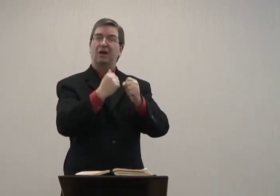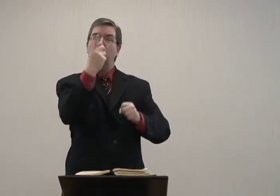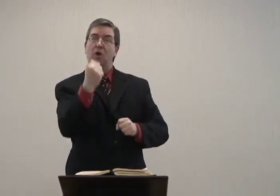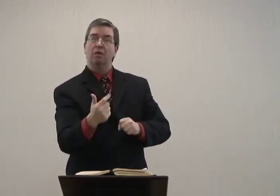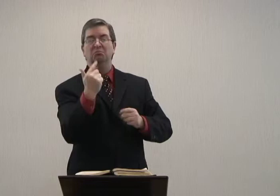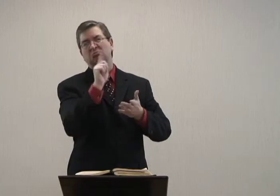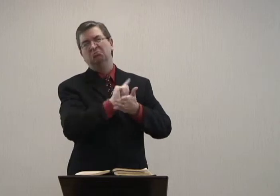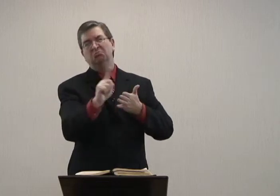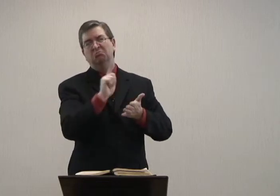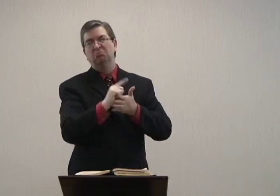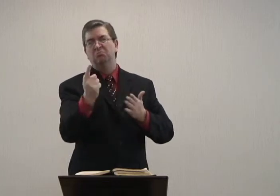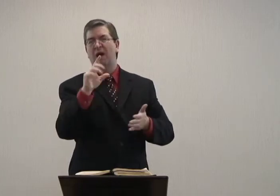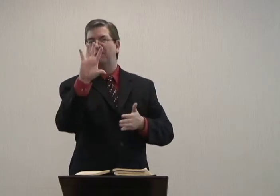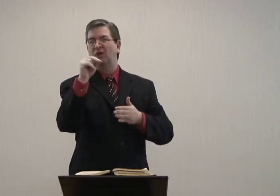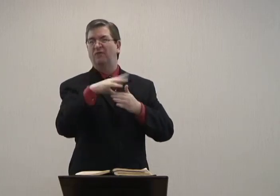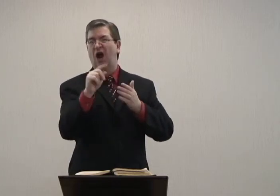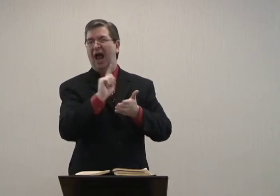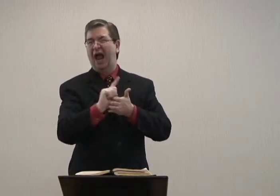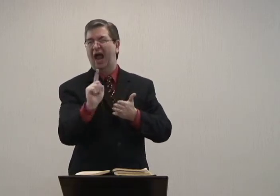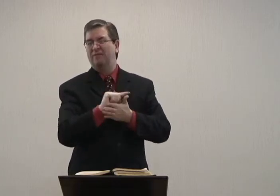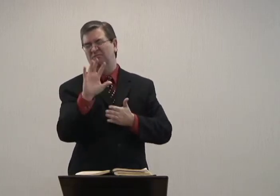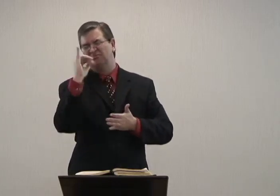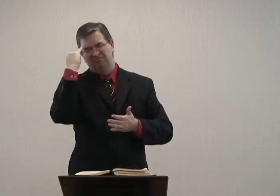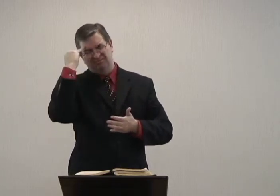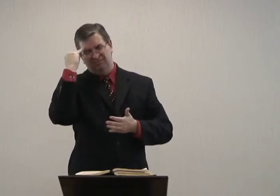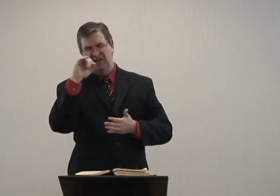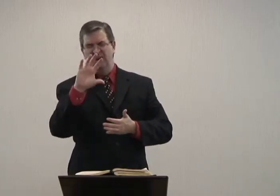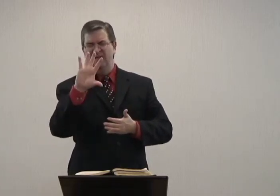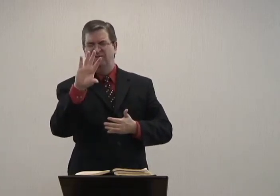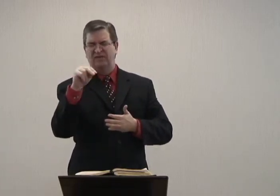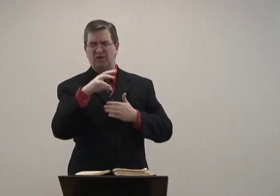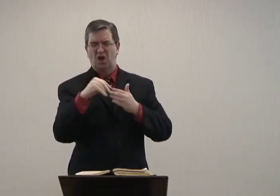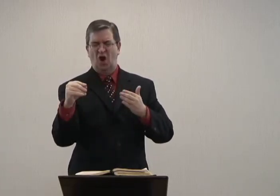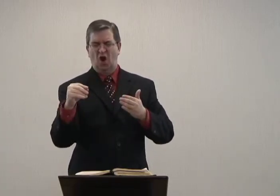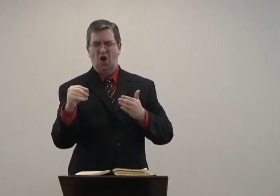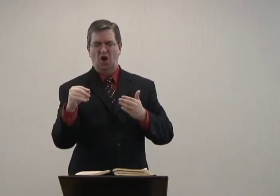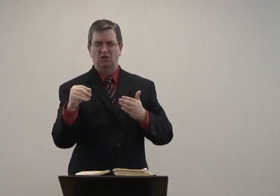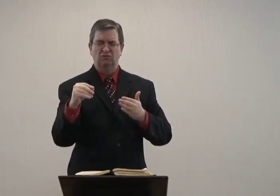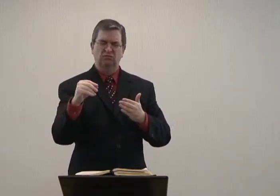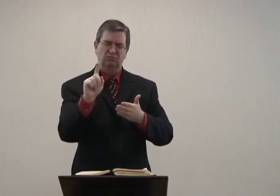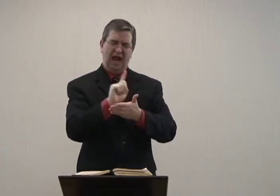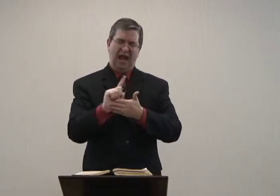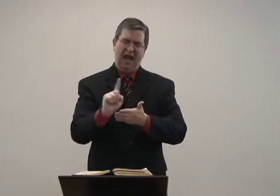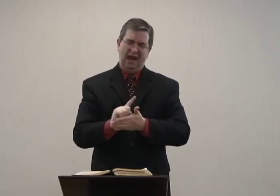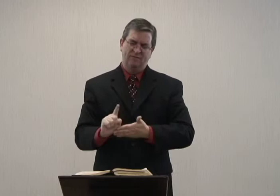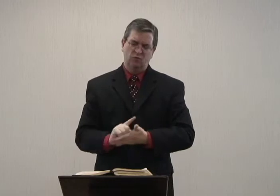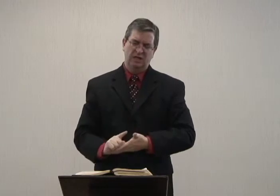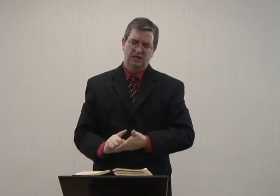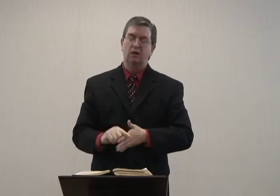20,000 in 10 years. Maybe say $50 every week.